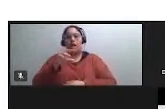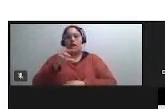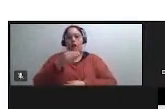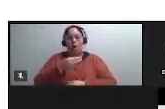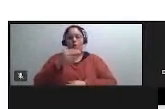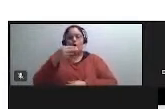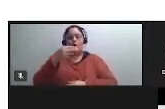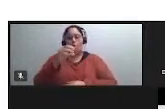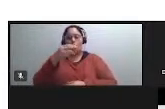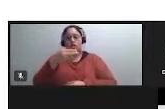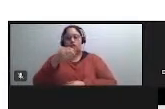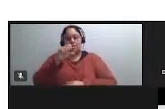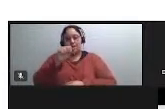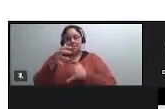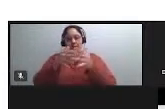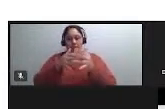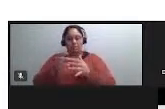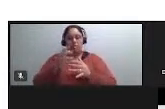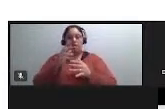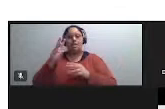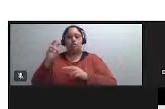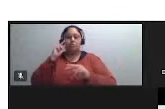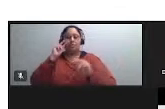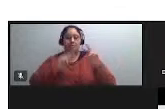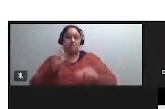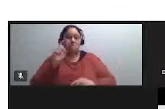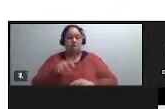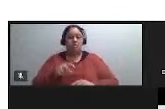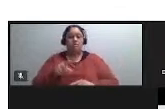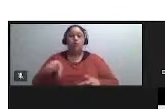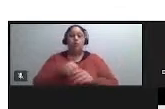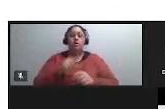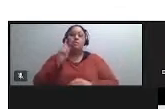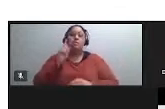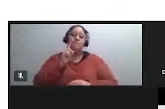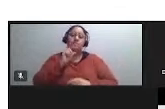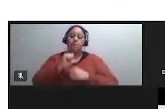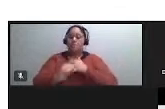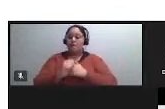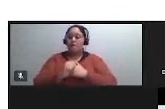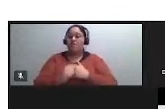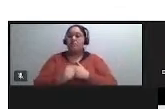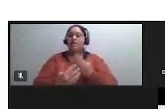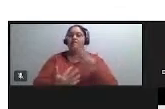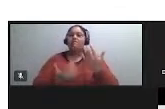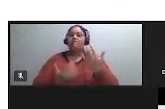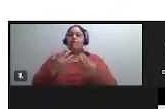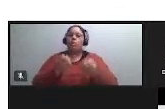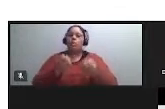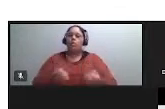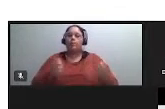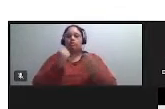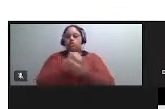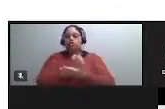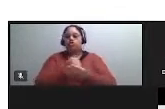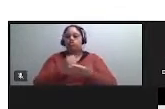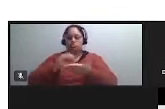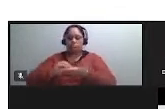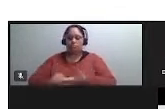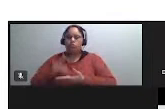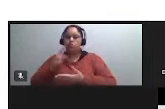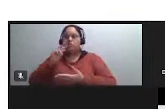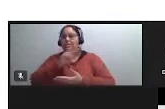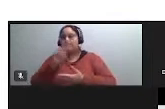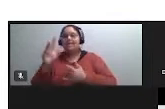by the WCPP, and they include having a monthly fire equipment register to address exposed electrical cabling